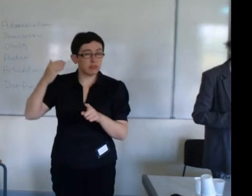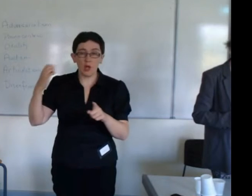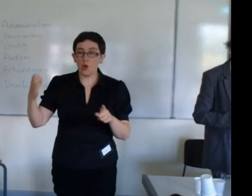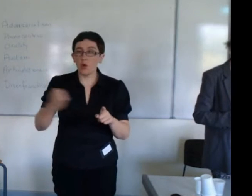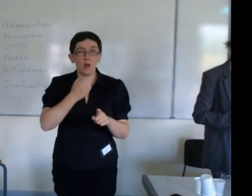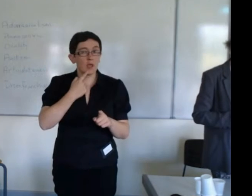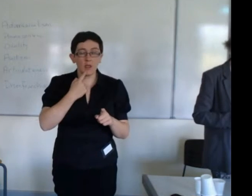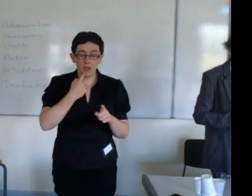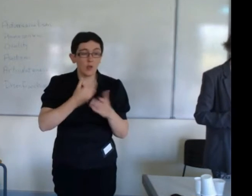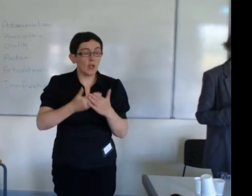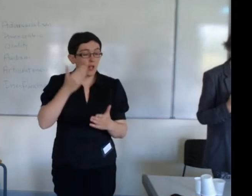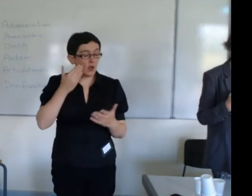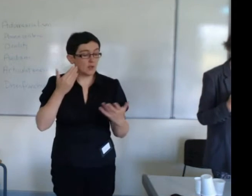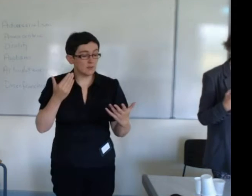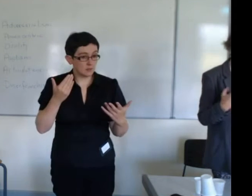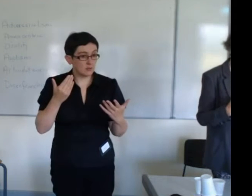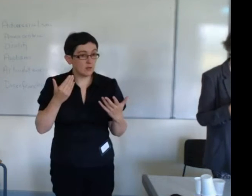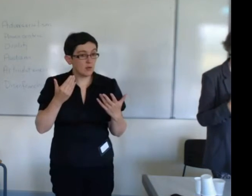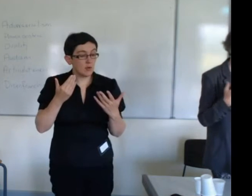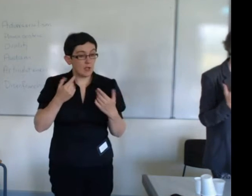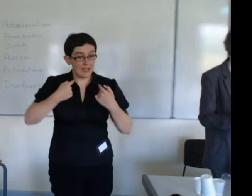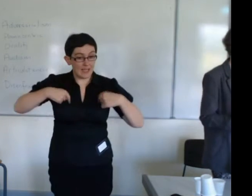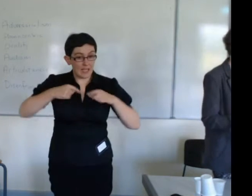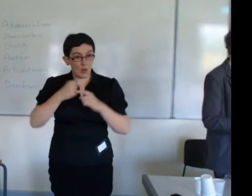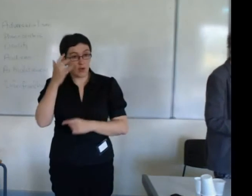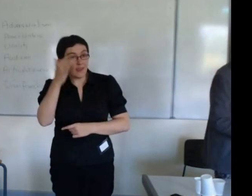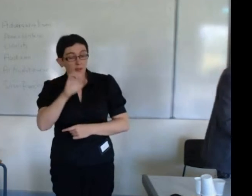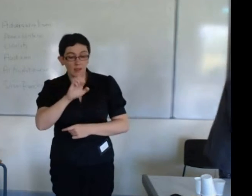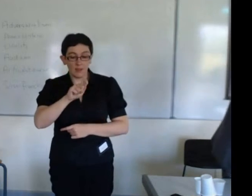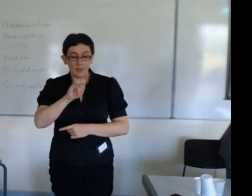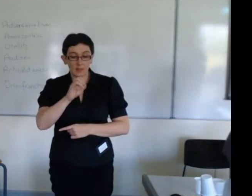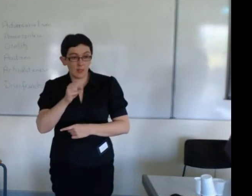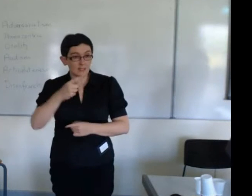organisation was that the ethos and the principles of the organisation,